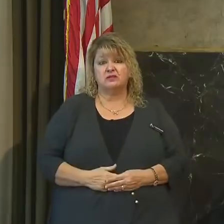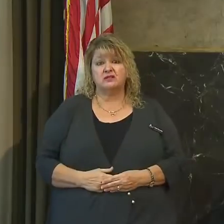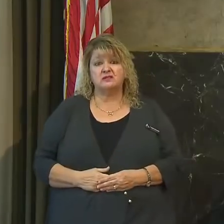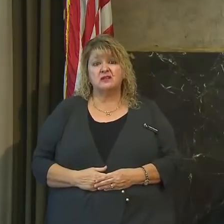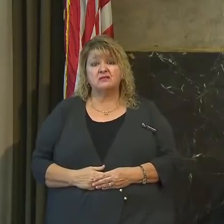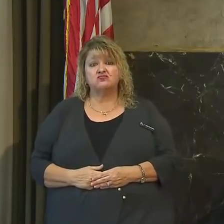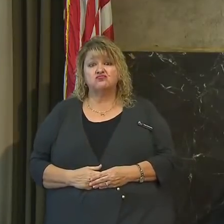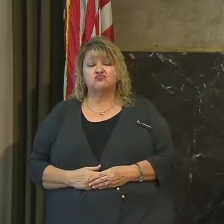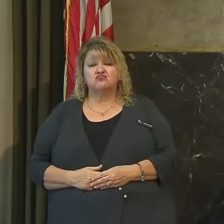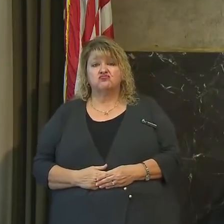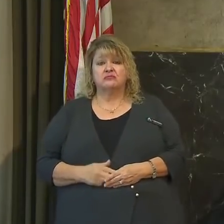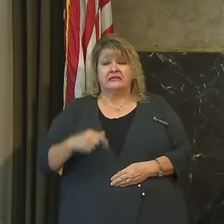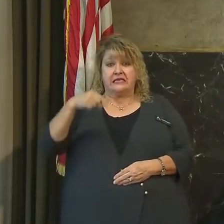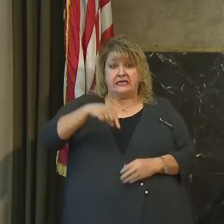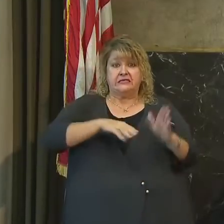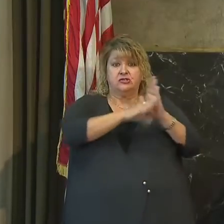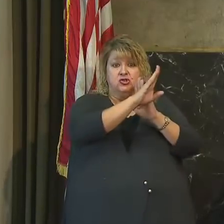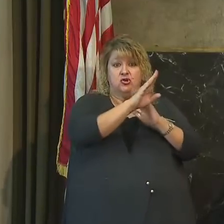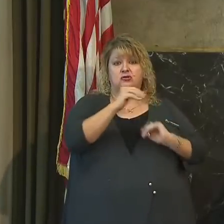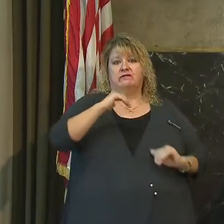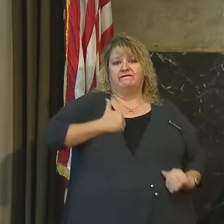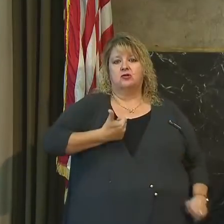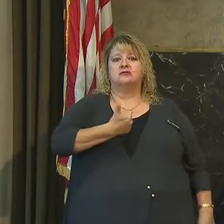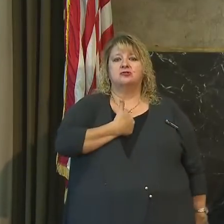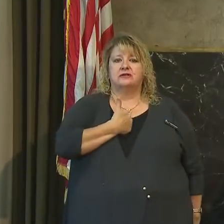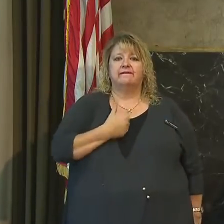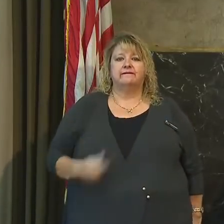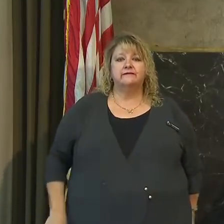This surge is on us.